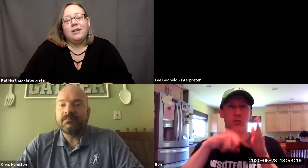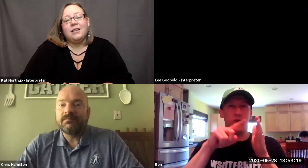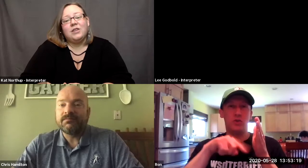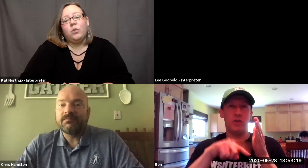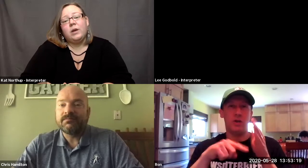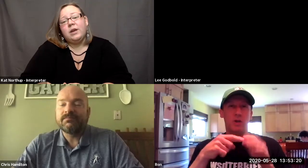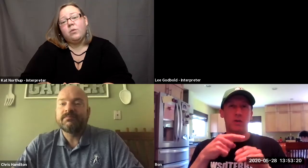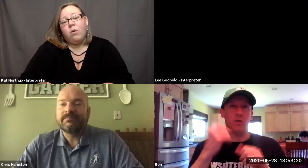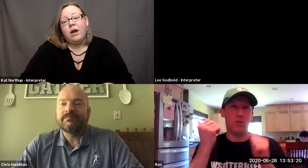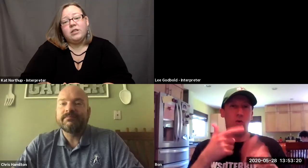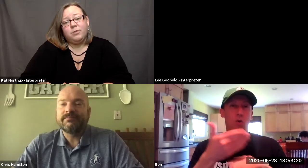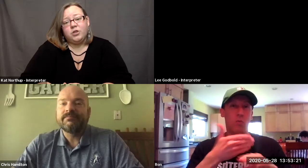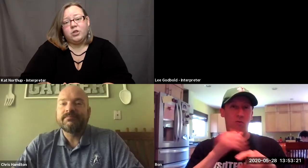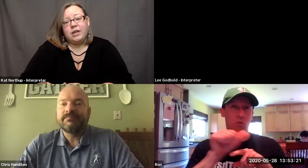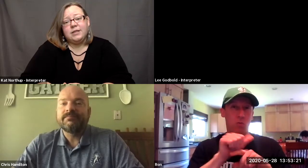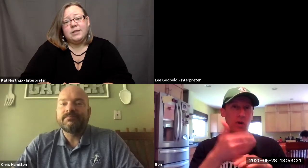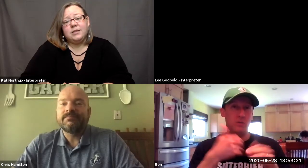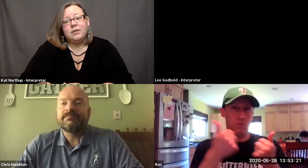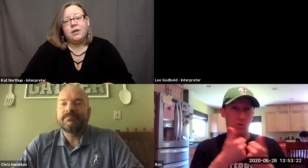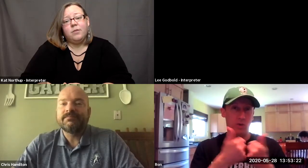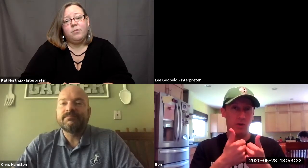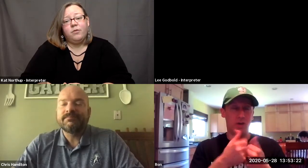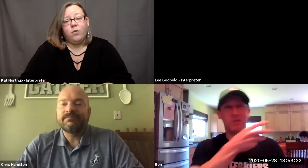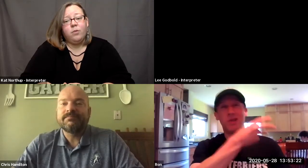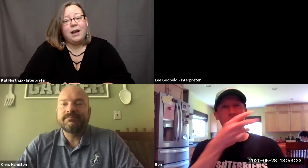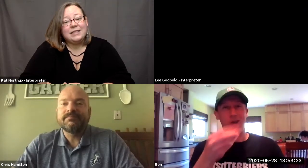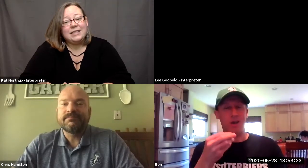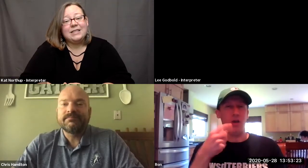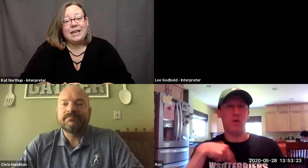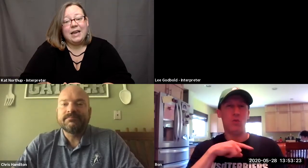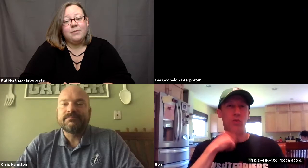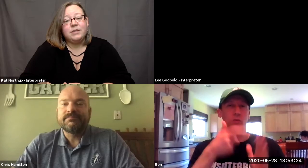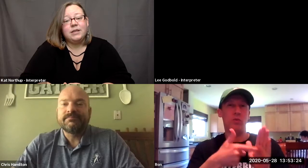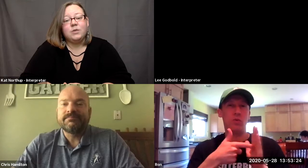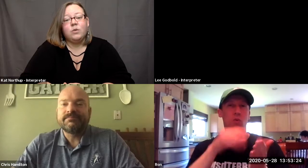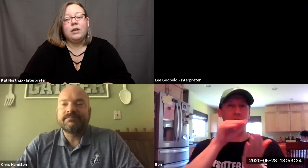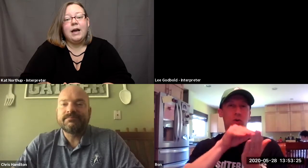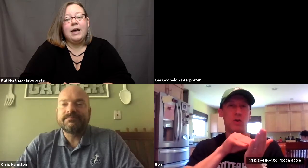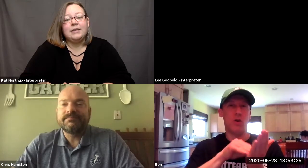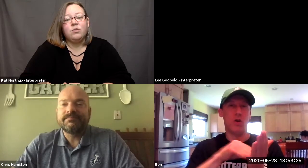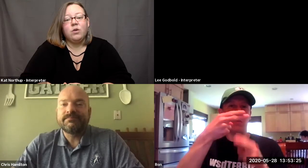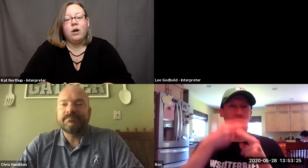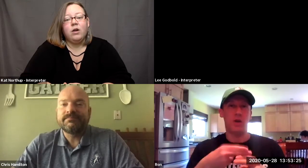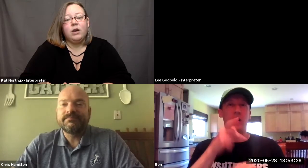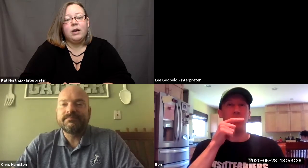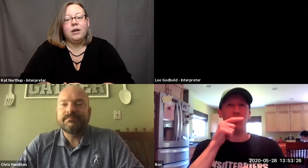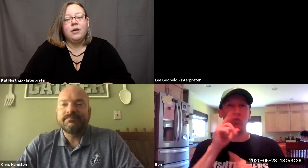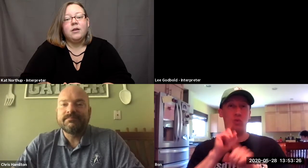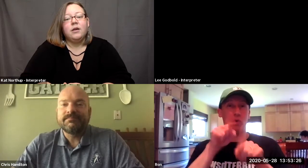Yeah, so we require temperature checks before practices and games, as well as requiring